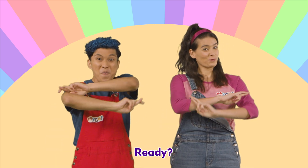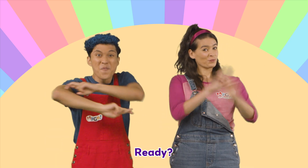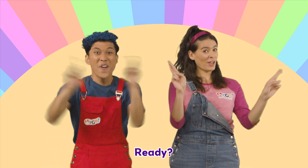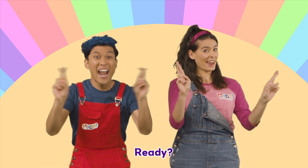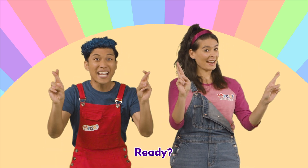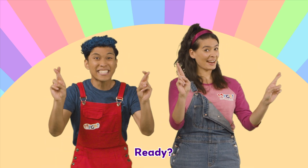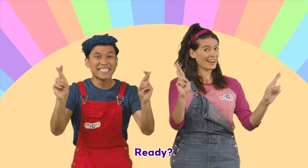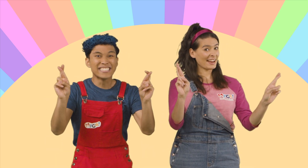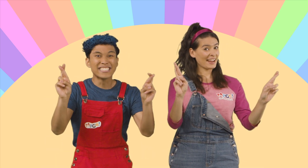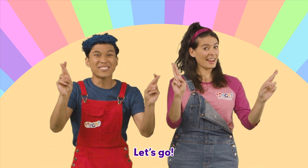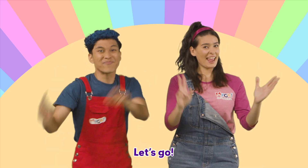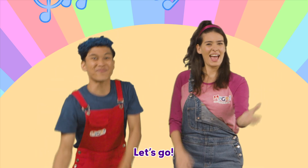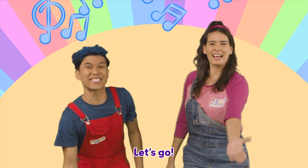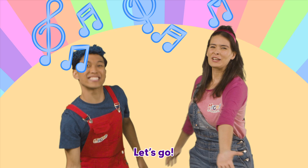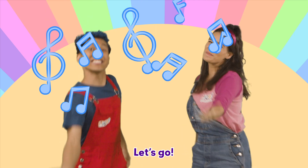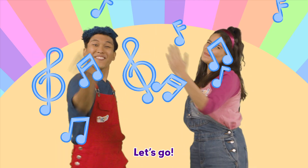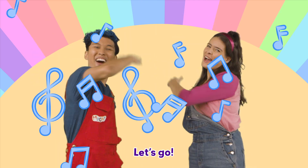Ready? Let's go!